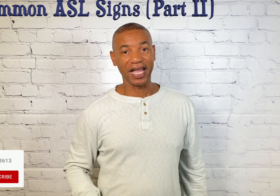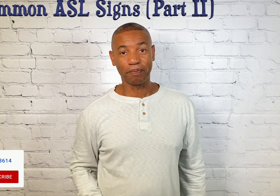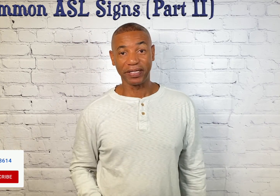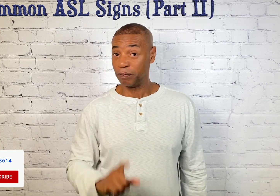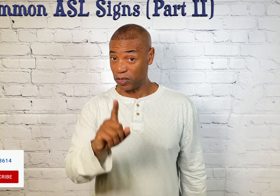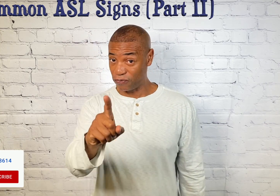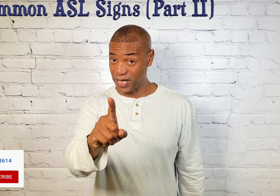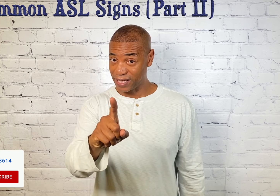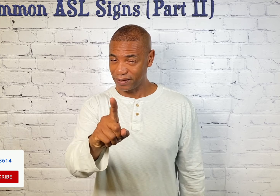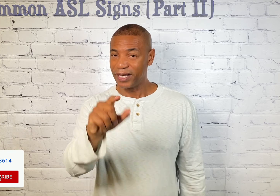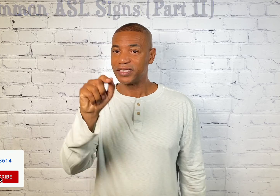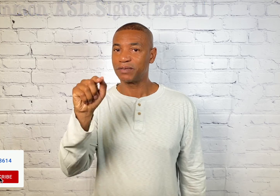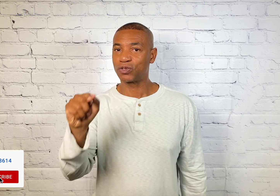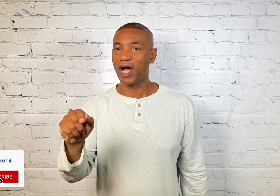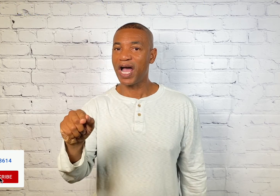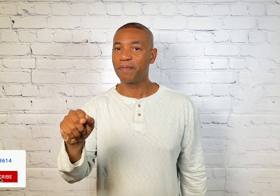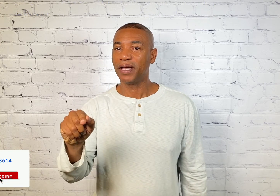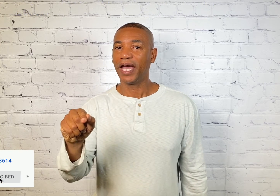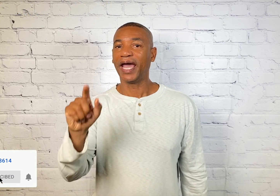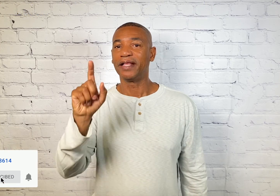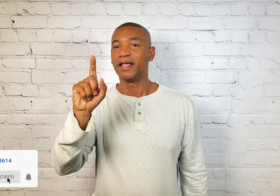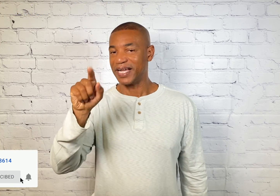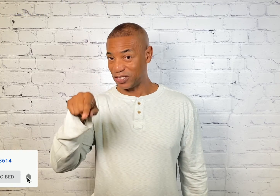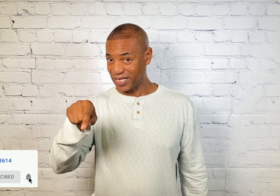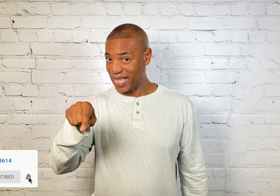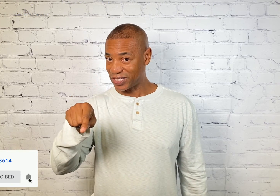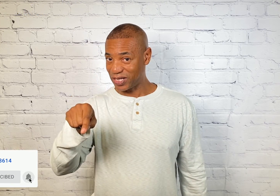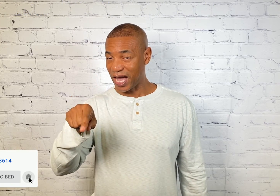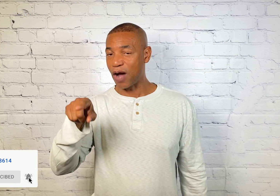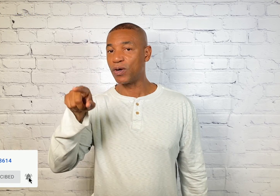button. Don't forget, subscribe, and that's not the last thing. I want you to